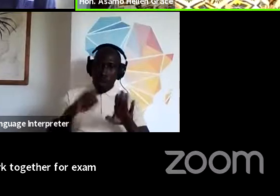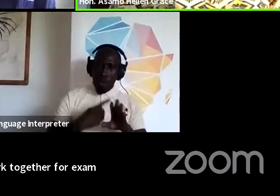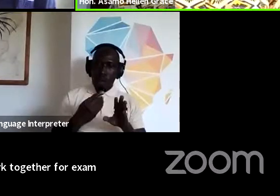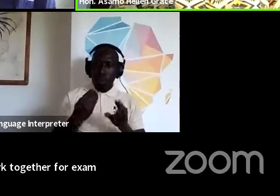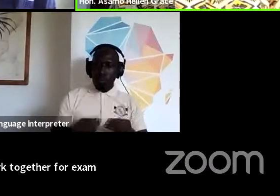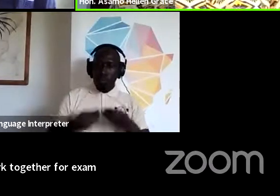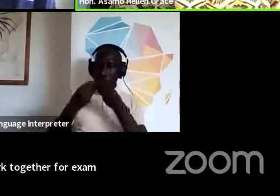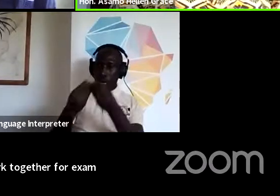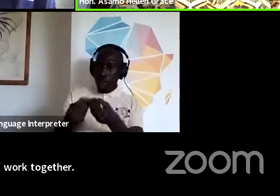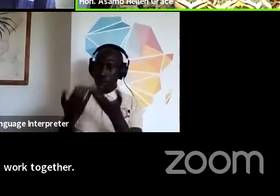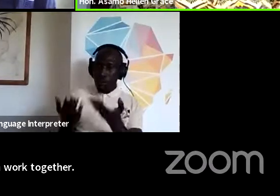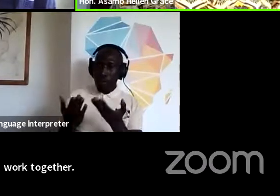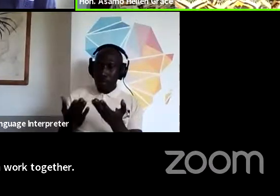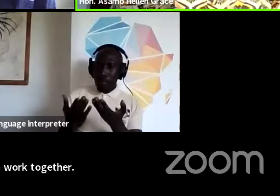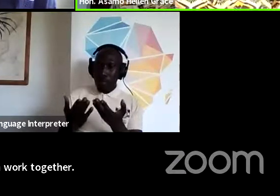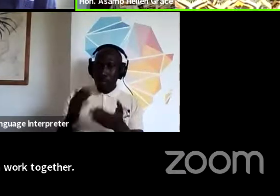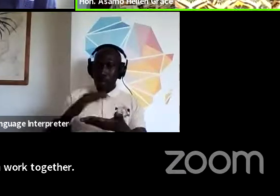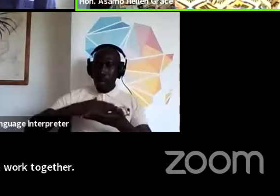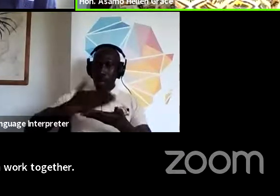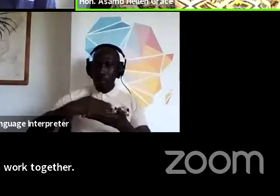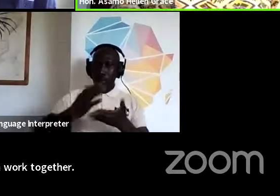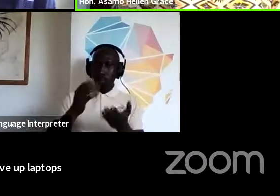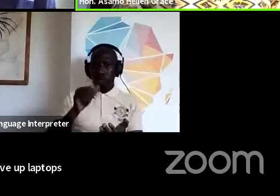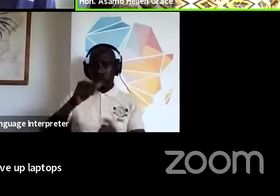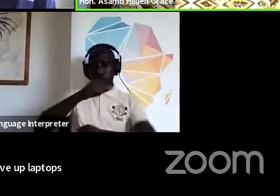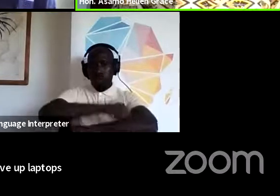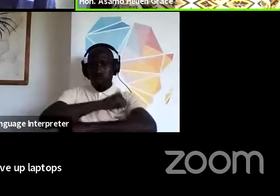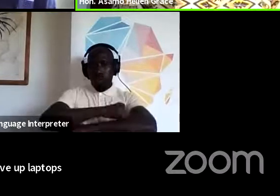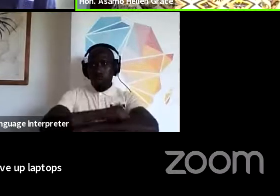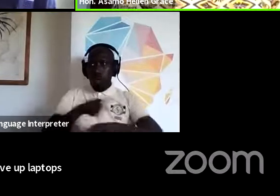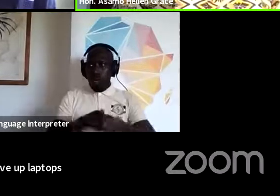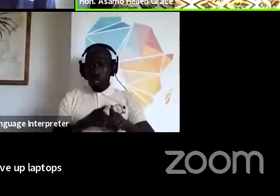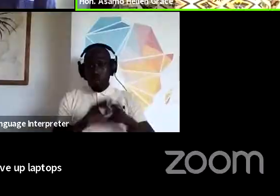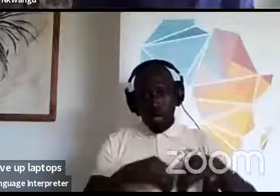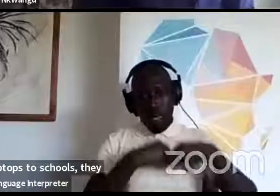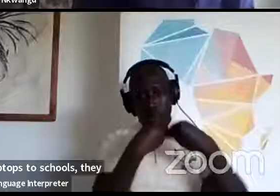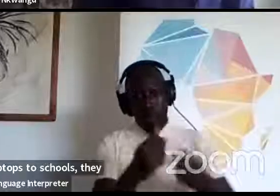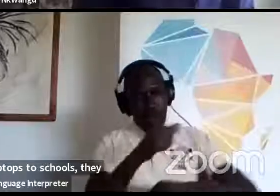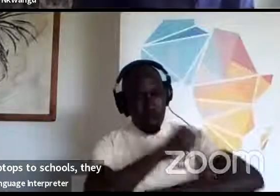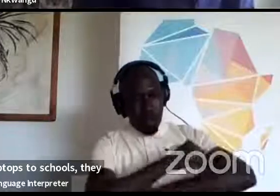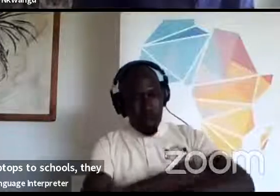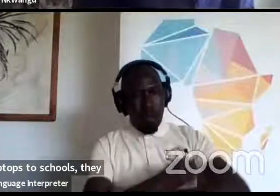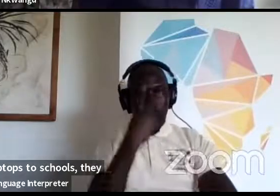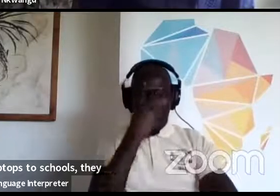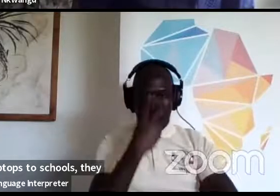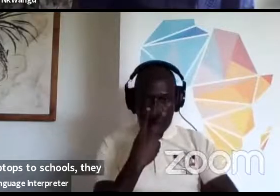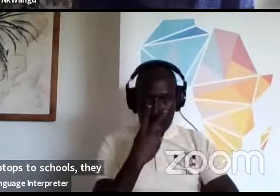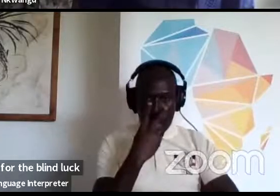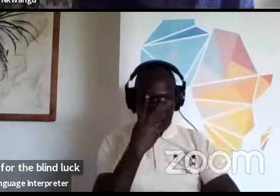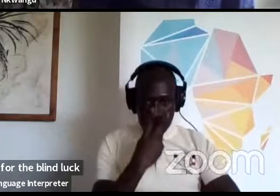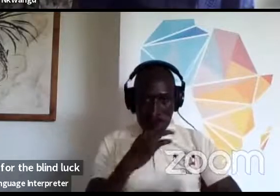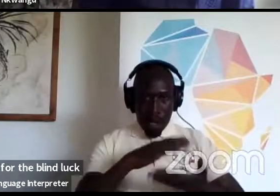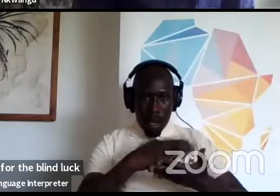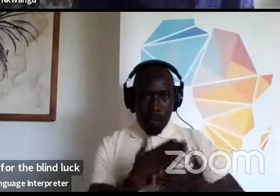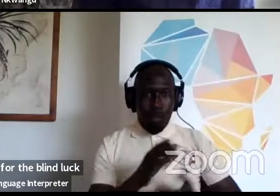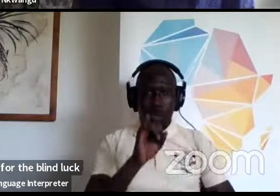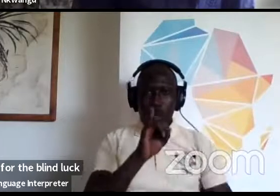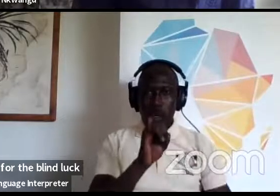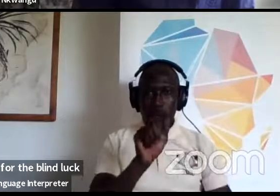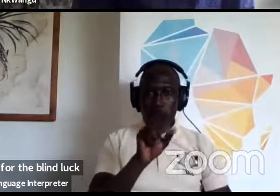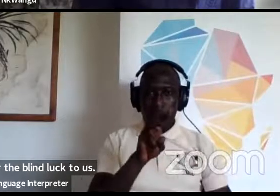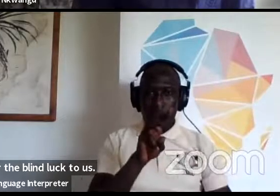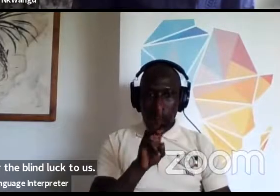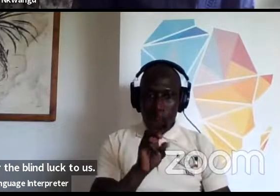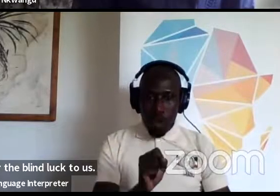out laptops to schools, they were able to give the schools for the blind laptops with JAWS. And